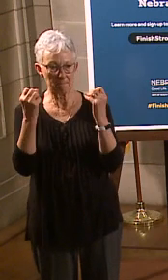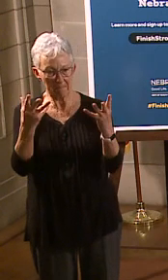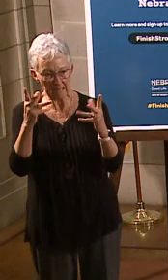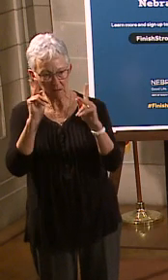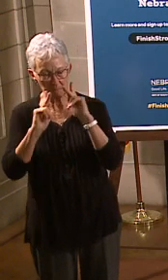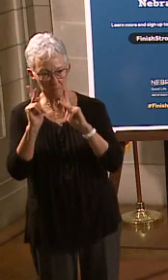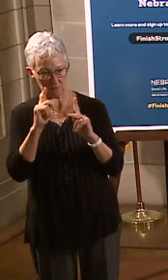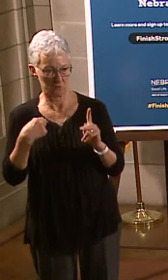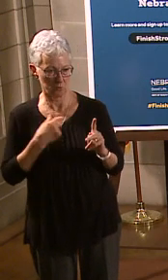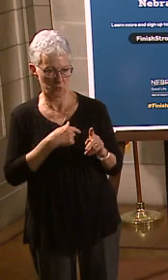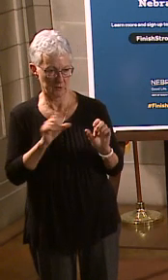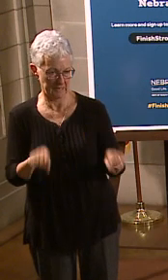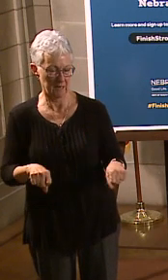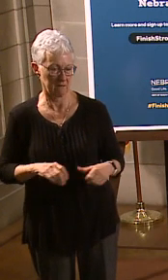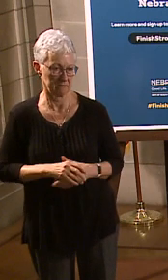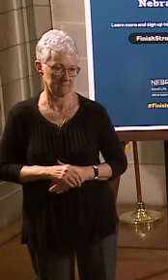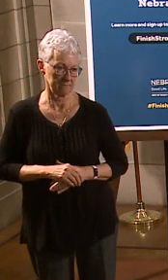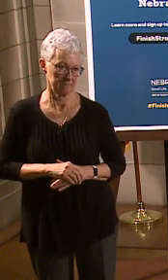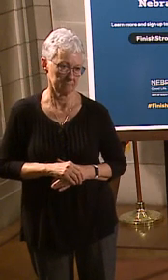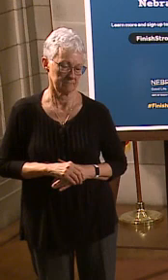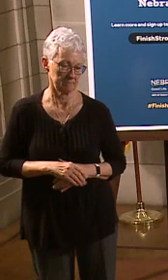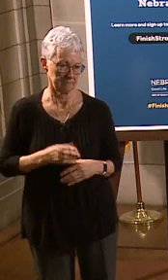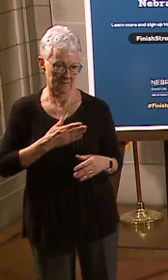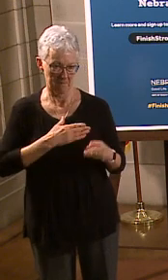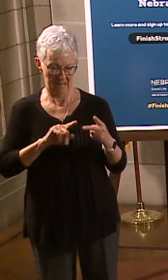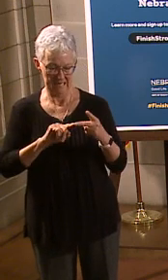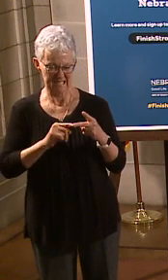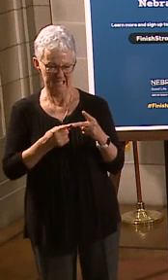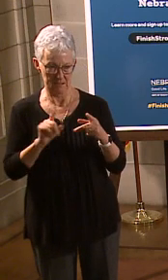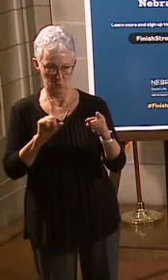And then my second question is, with